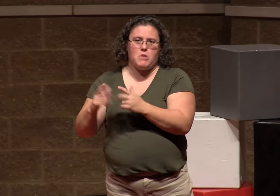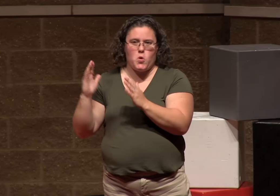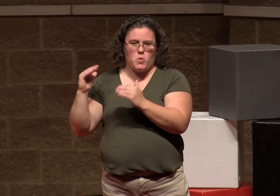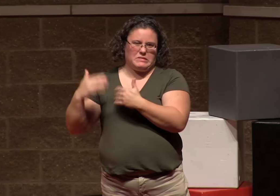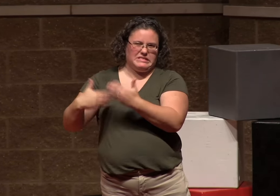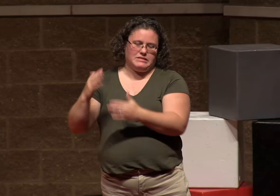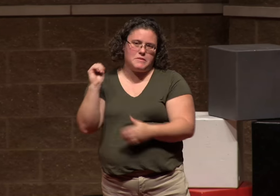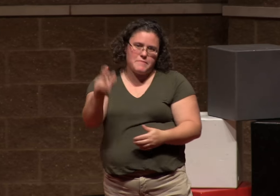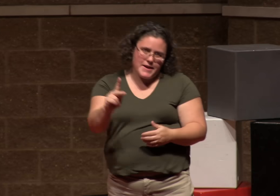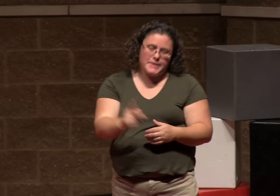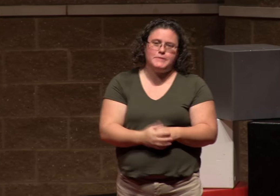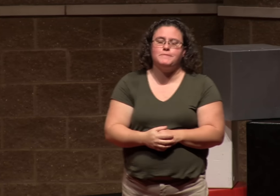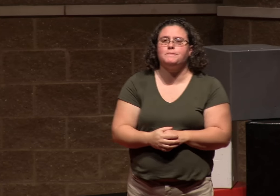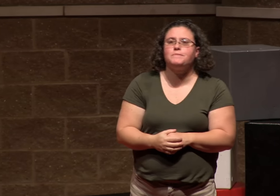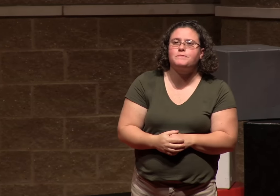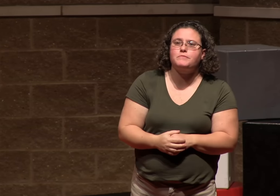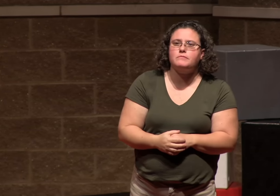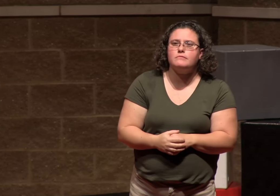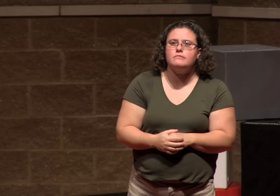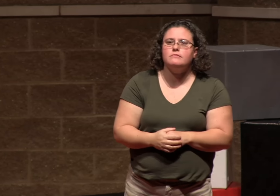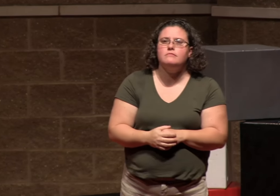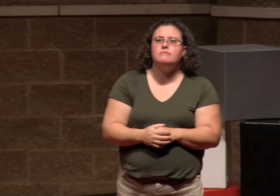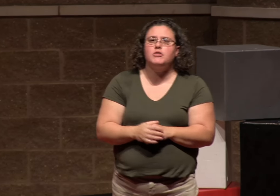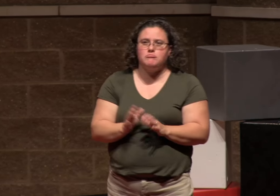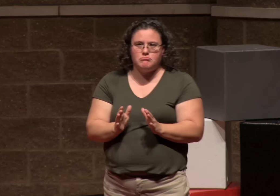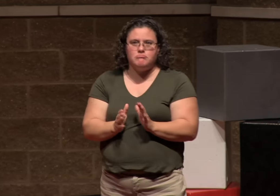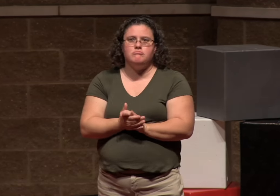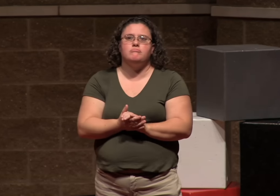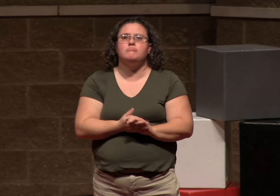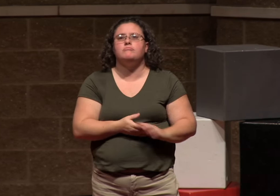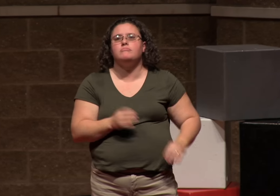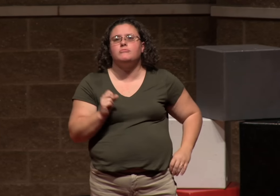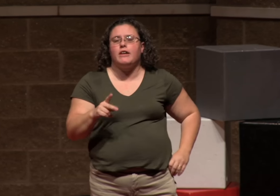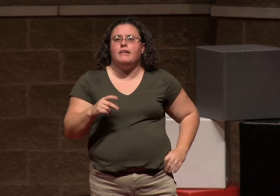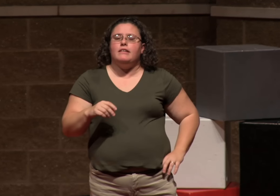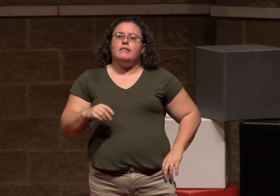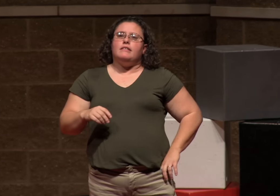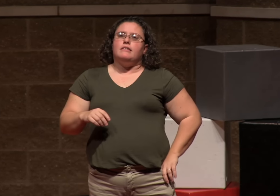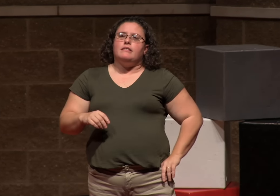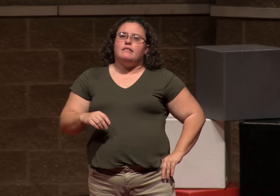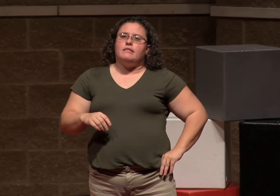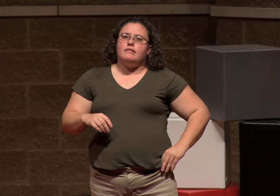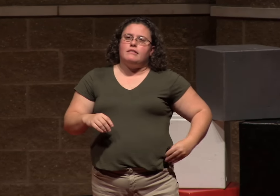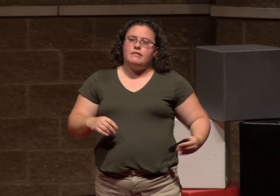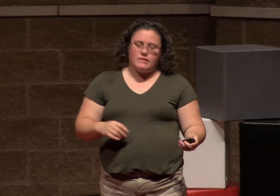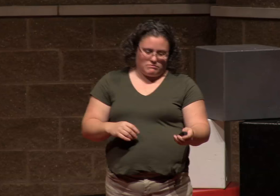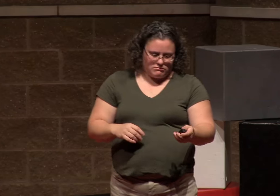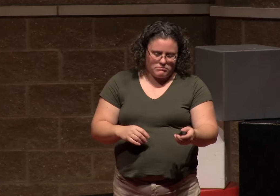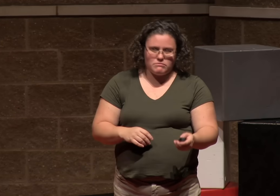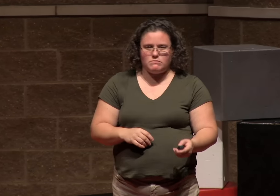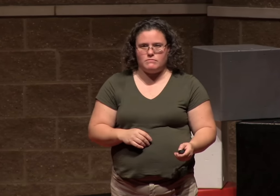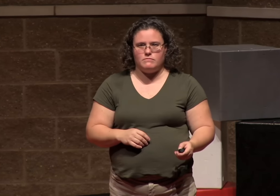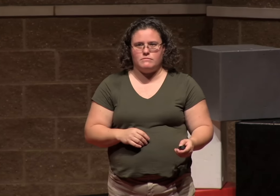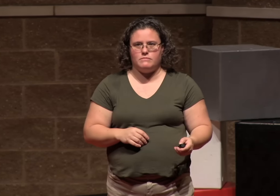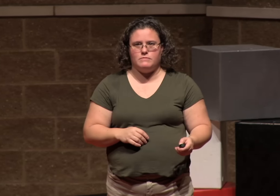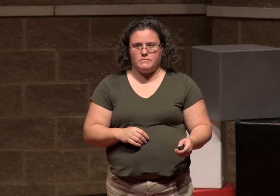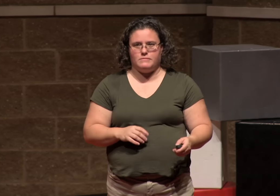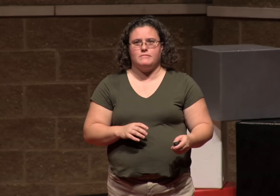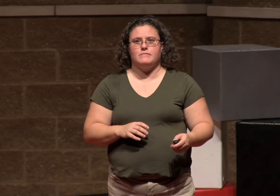So that program has, you know, we've finished that program, and we're going to keep sending those videos